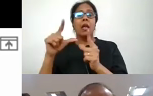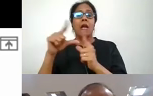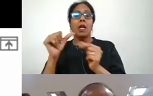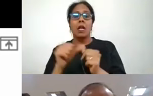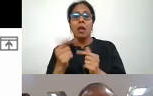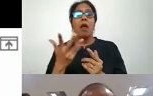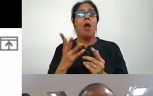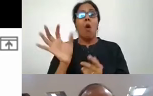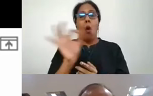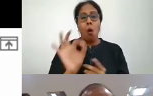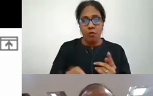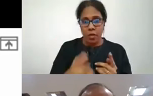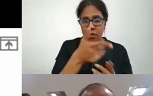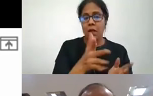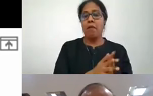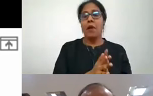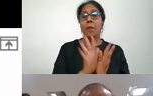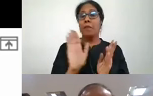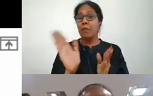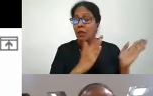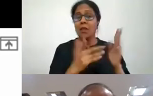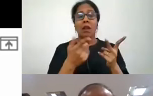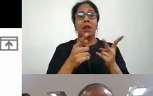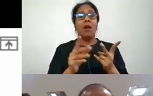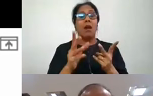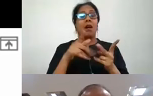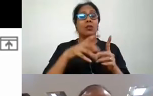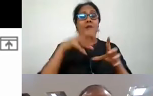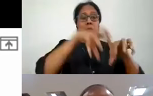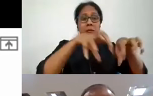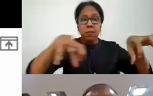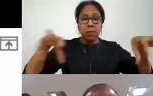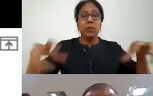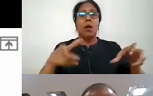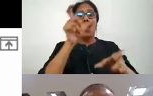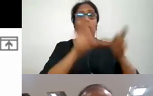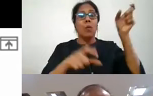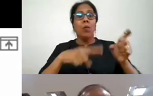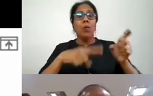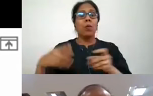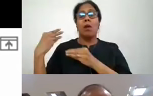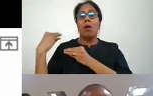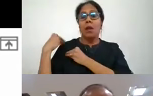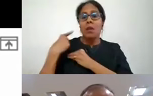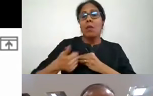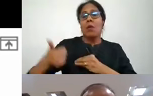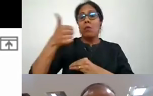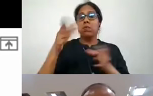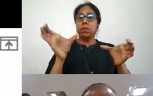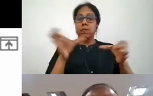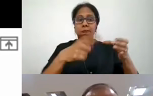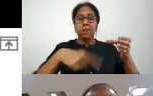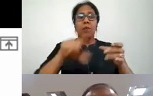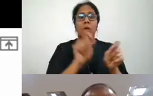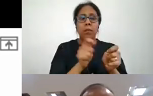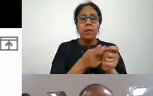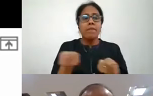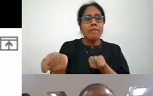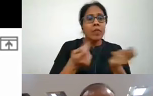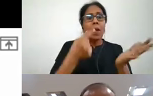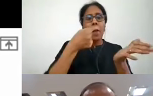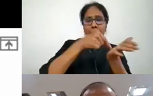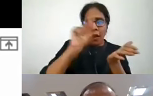which is providing the bandwidth. We have a public data office aggregator, which aggregates all these videos and performs the function of authorization,